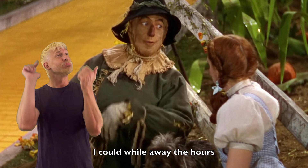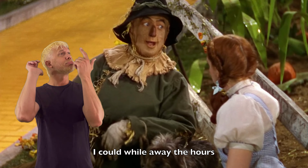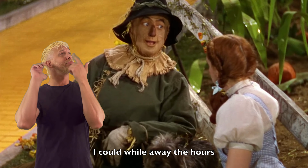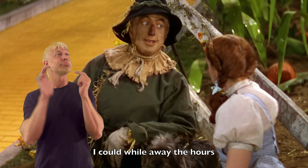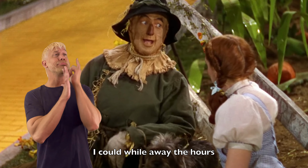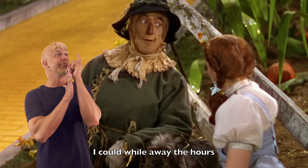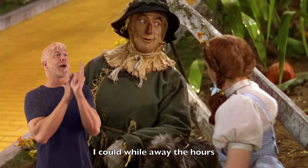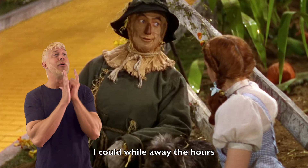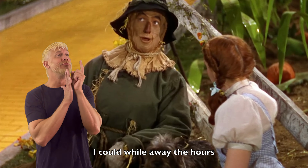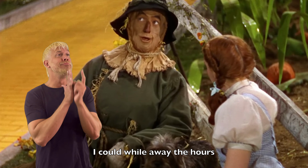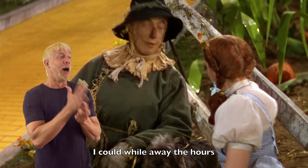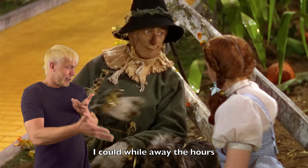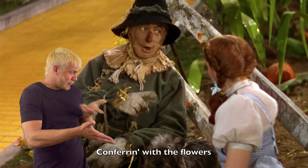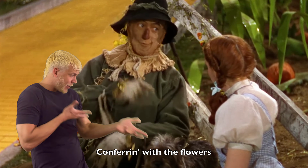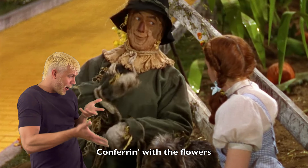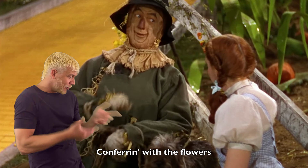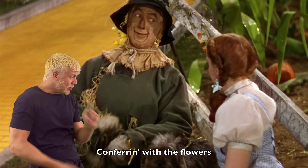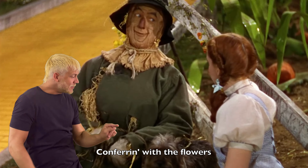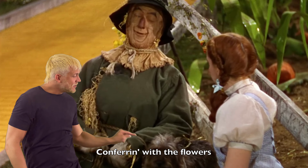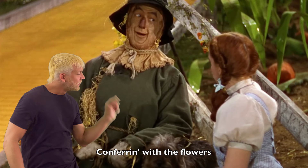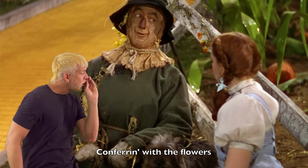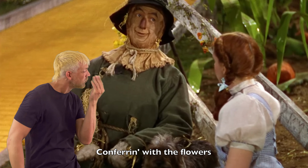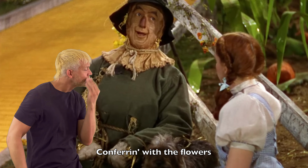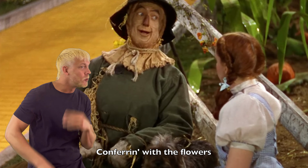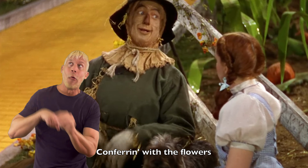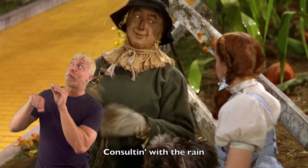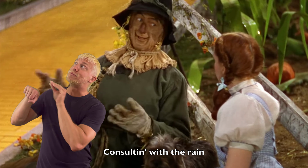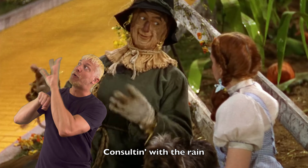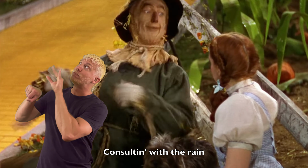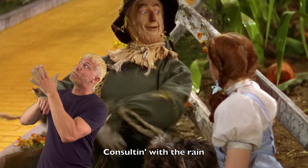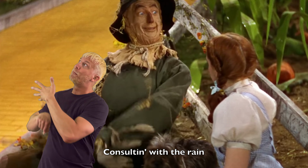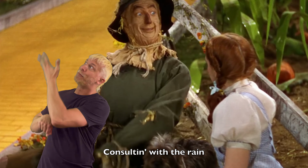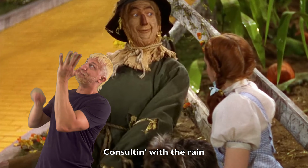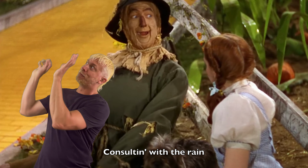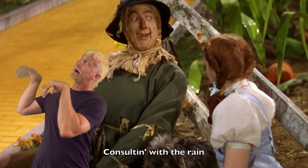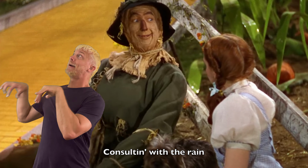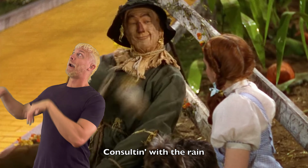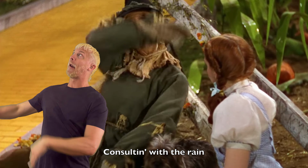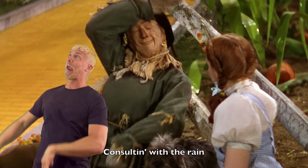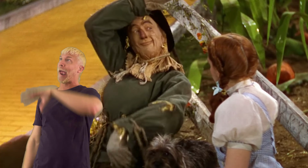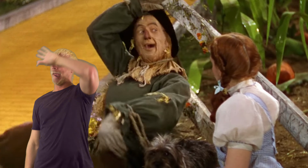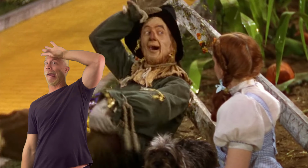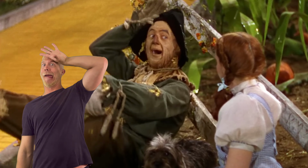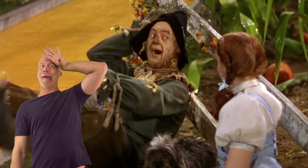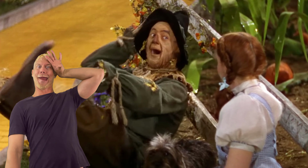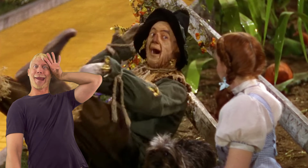I could while away the hours, conferring with the flowers, consulting with the rain.